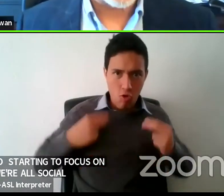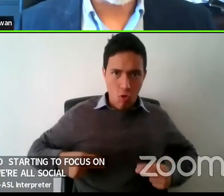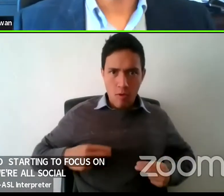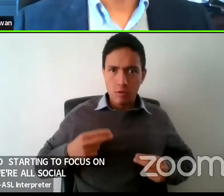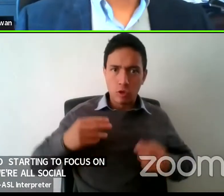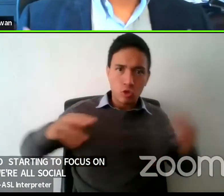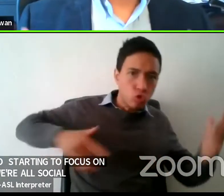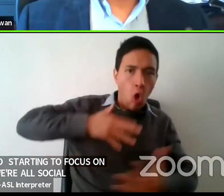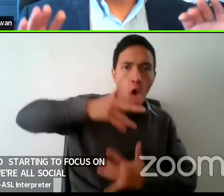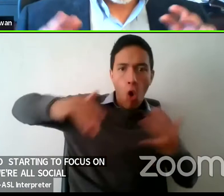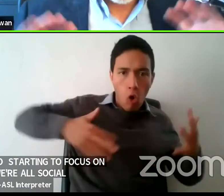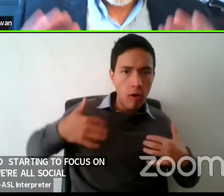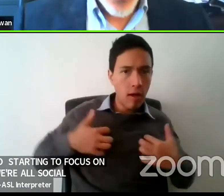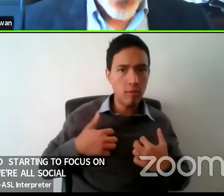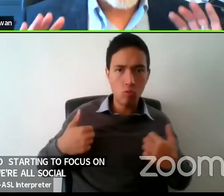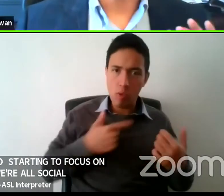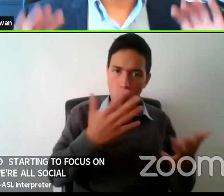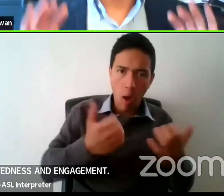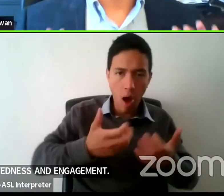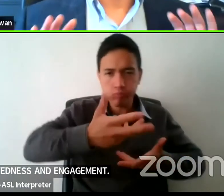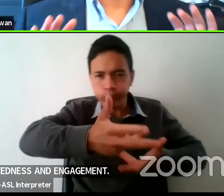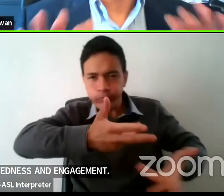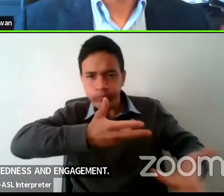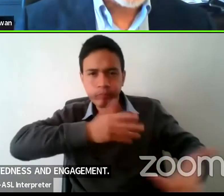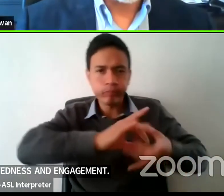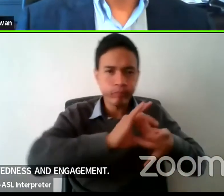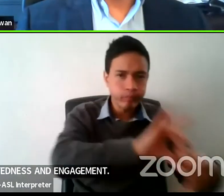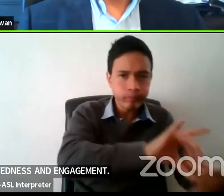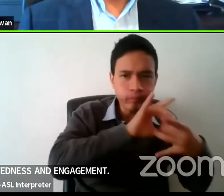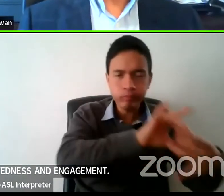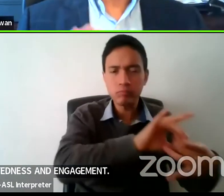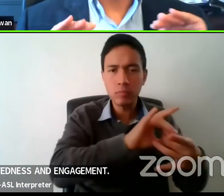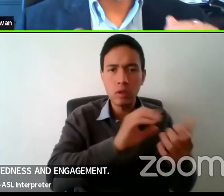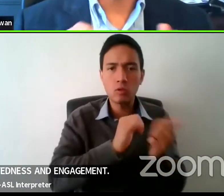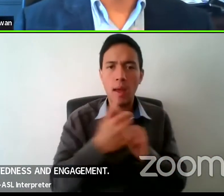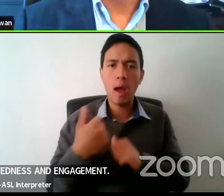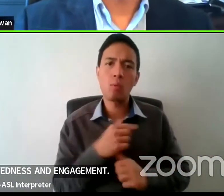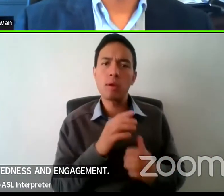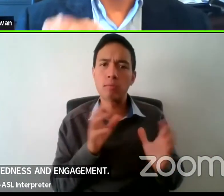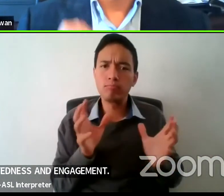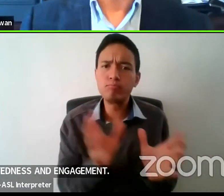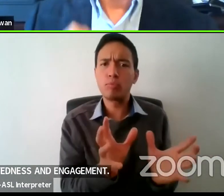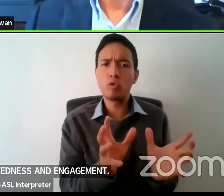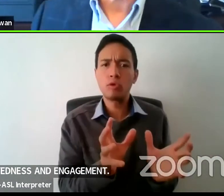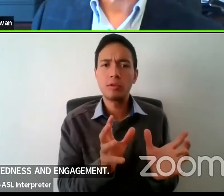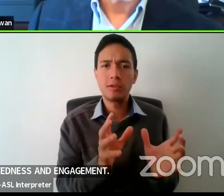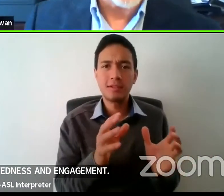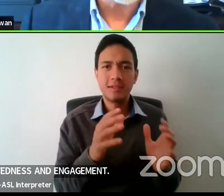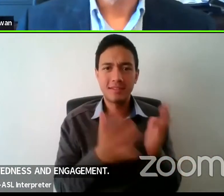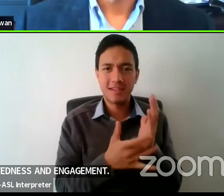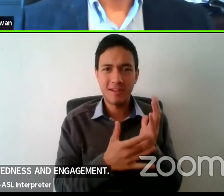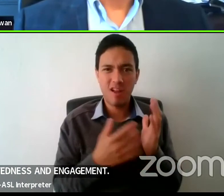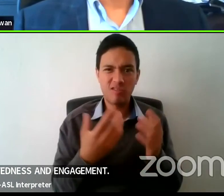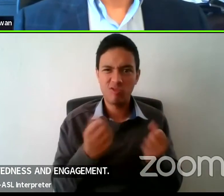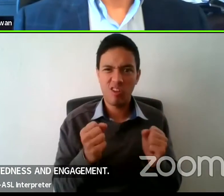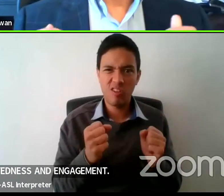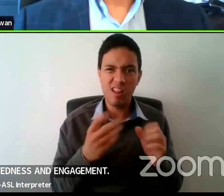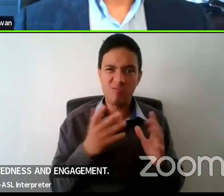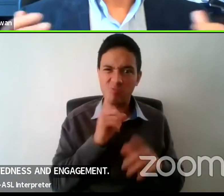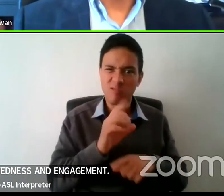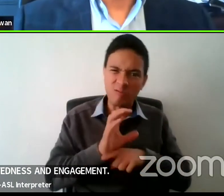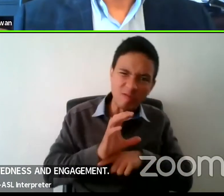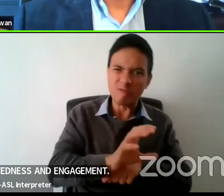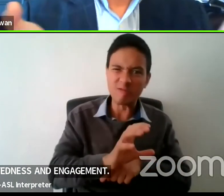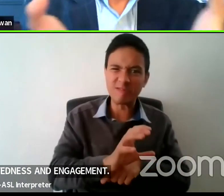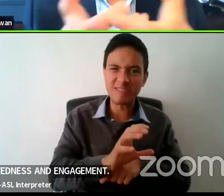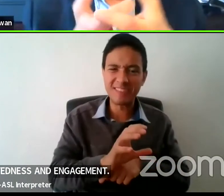social engagement. So it's in how we try to push technology, shove technology down people's throat, as opposed